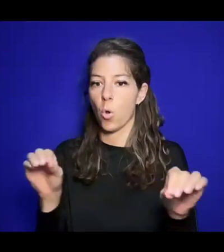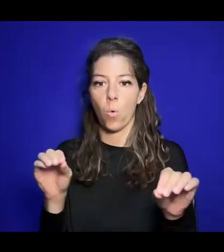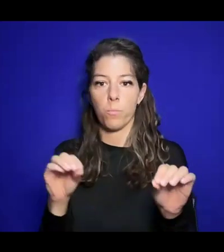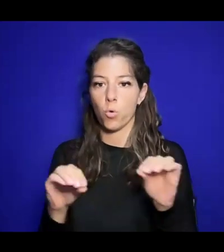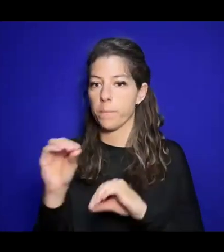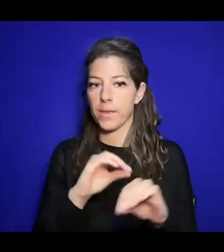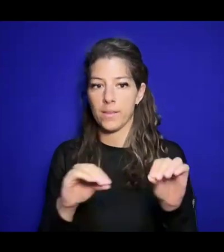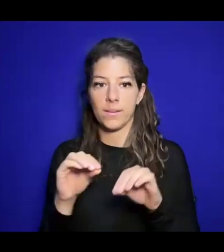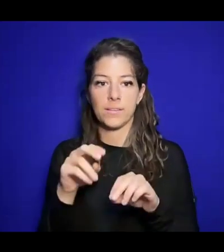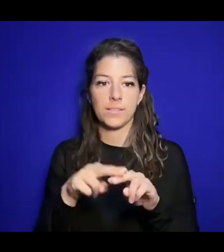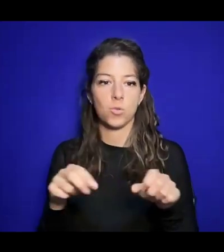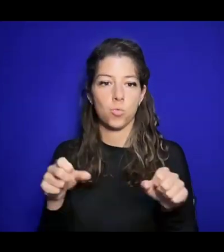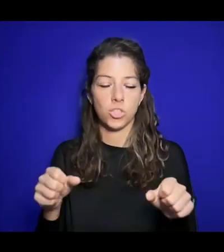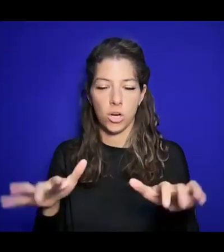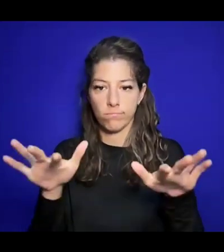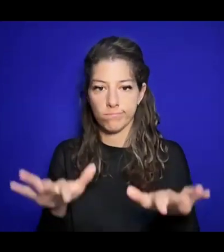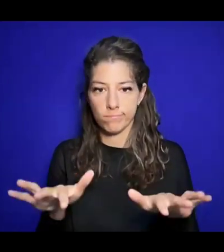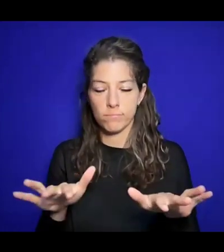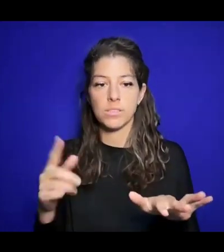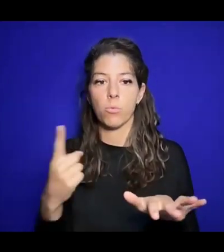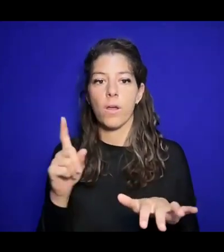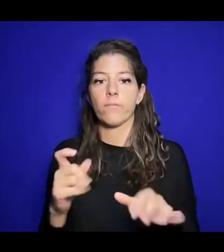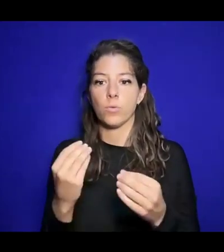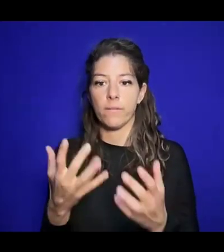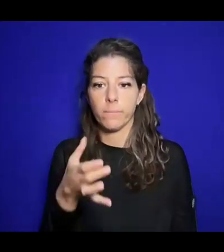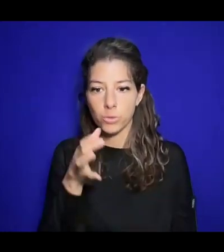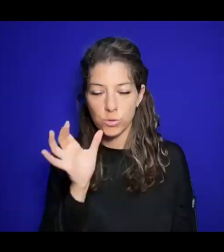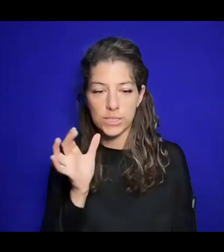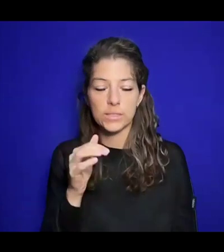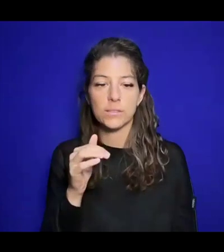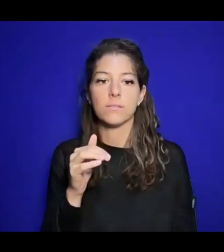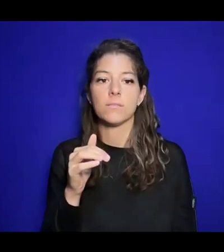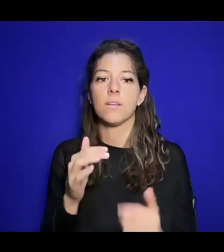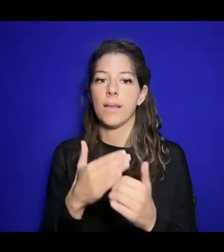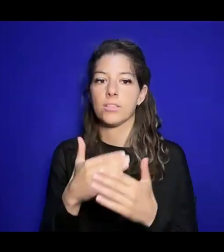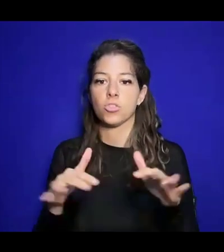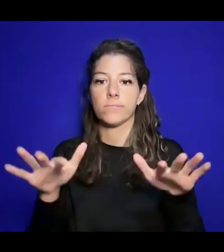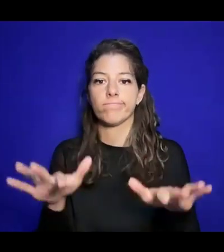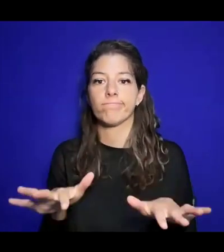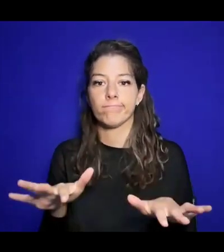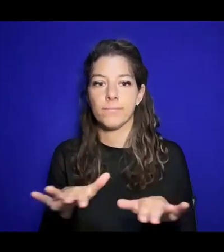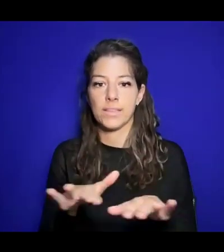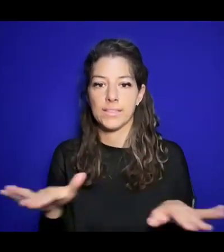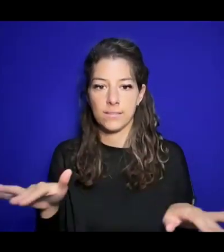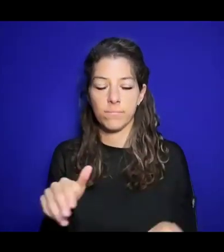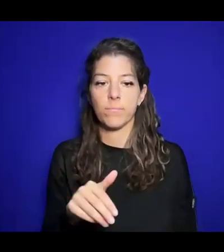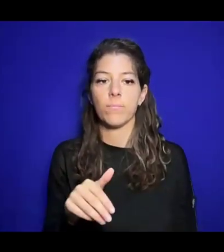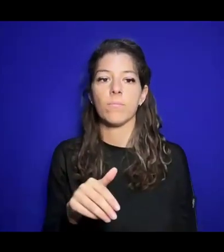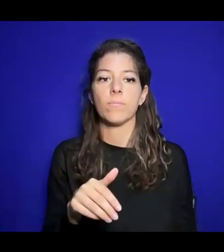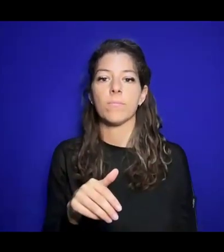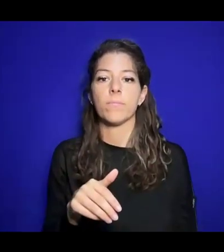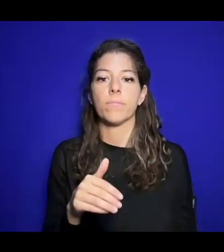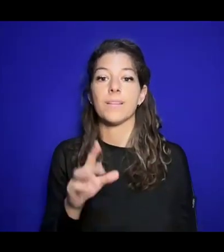He'd be sitting in his wheelchair. Somebody would have to give him a drink. His hands just sat in the wheelchair. He had it